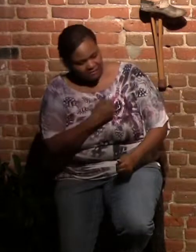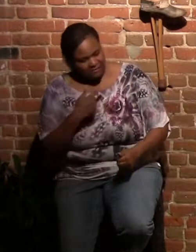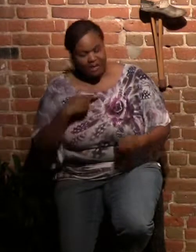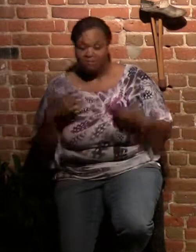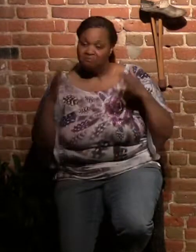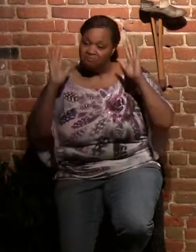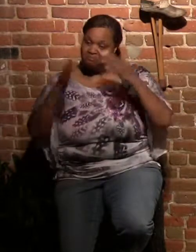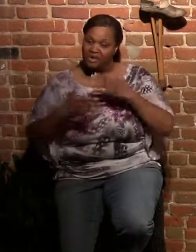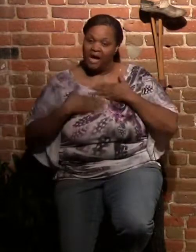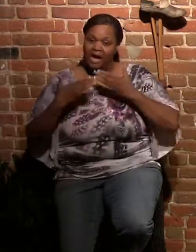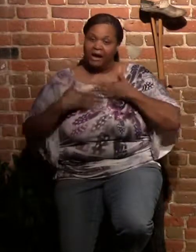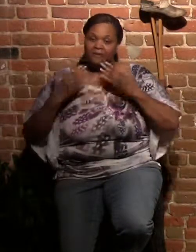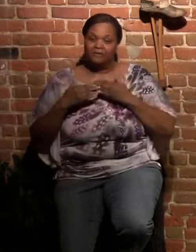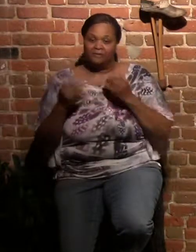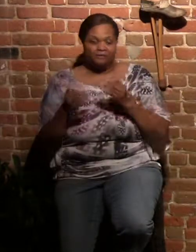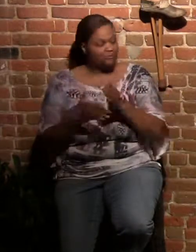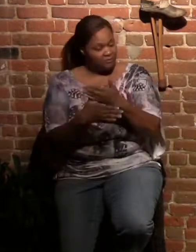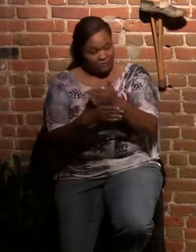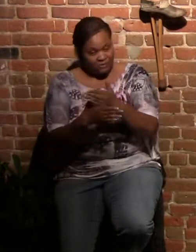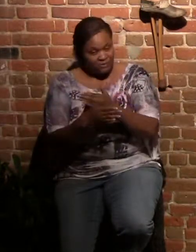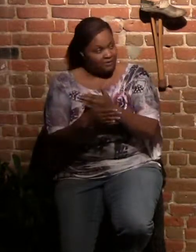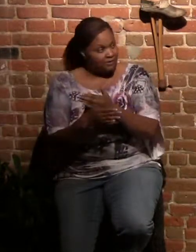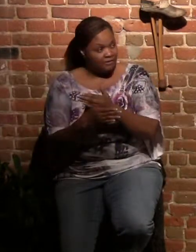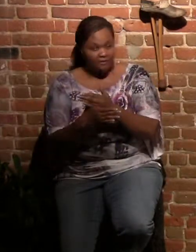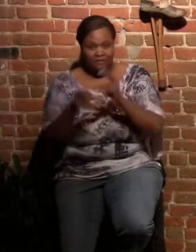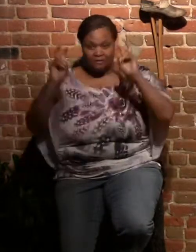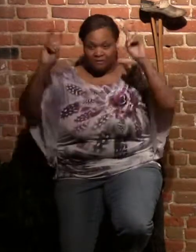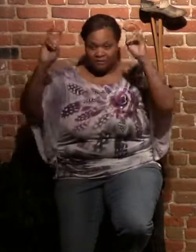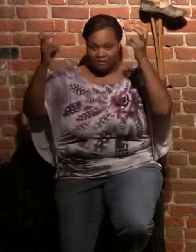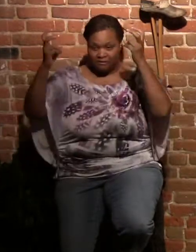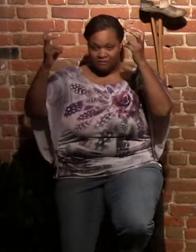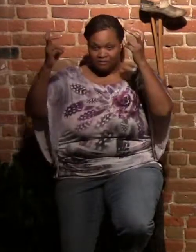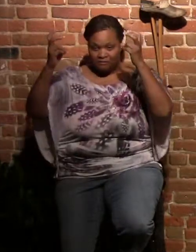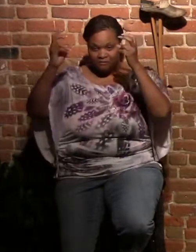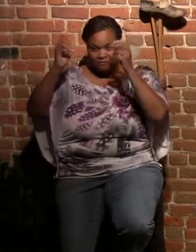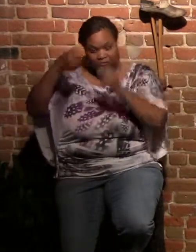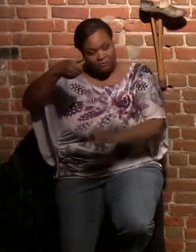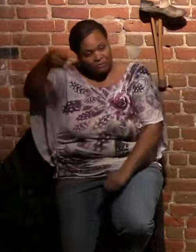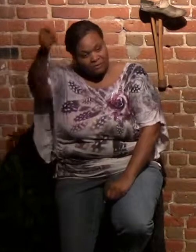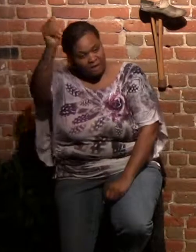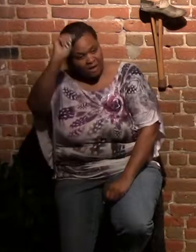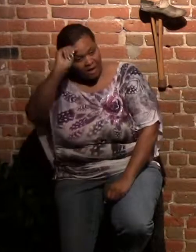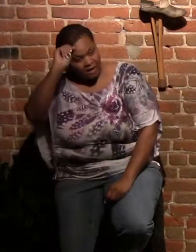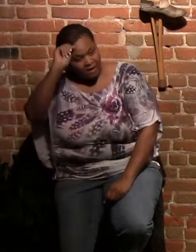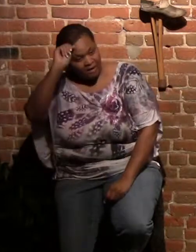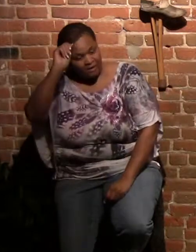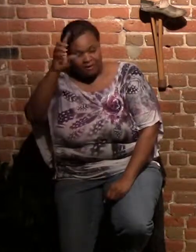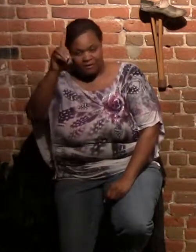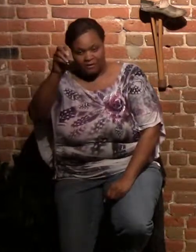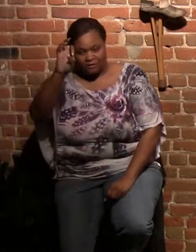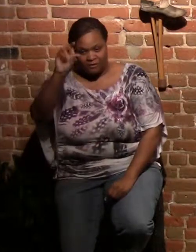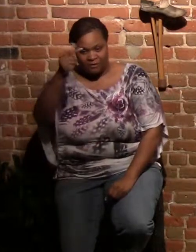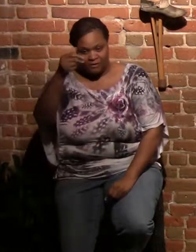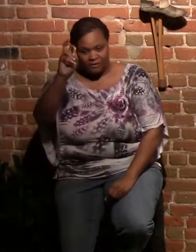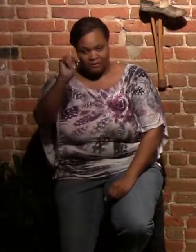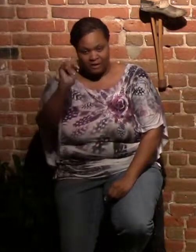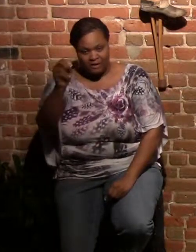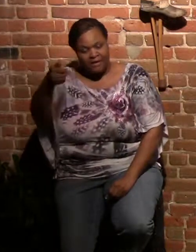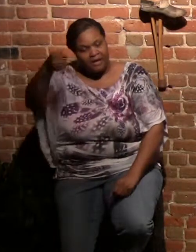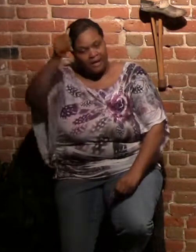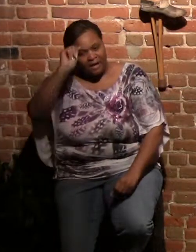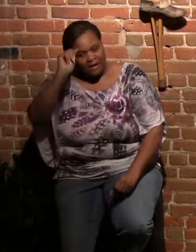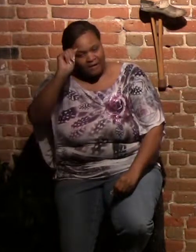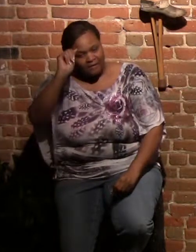to be sharing the dragon hat that was made only for Imagination Celebration